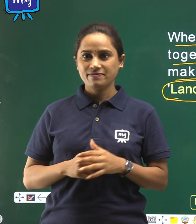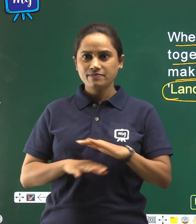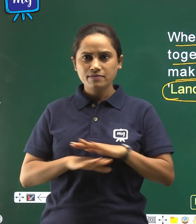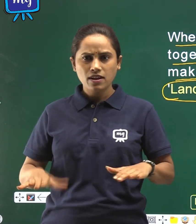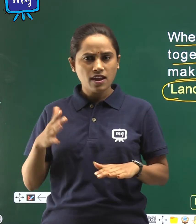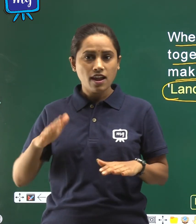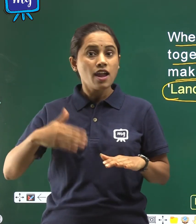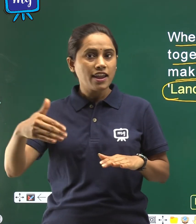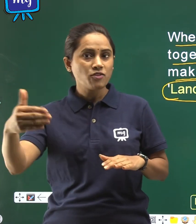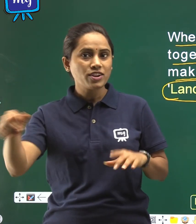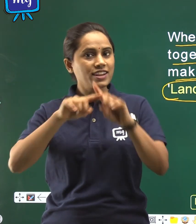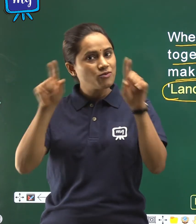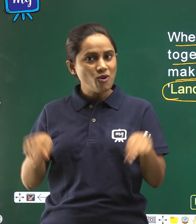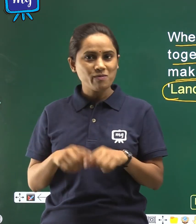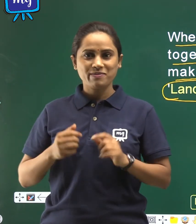infinite form.